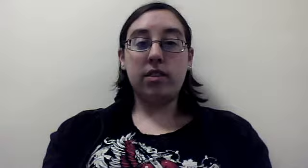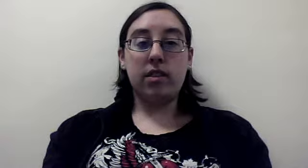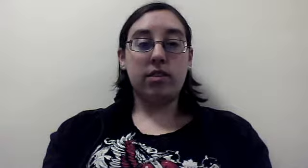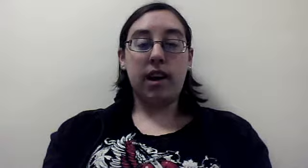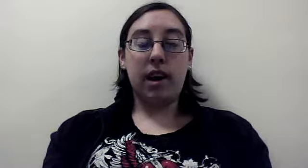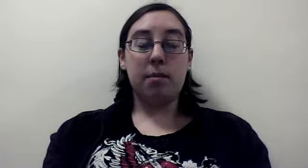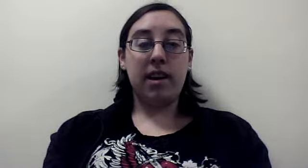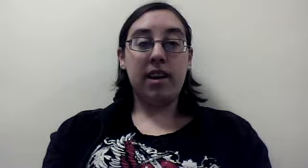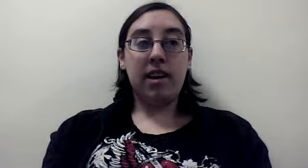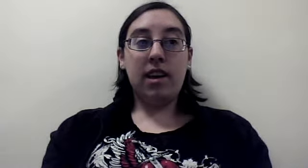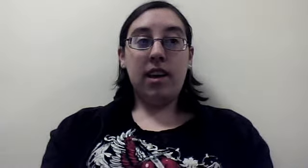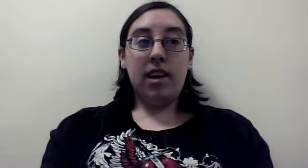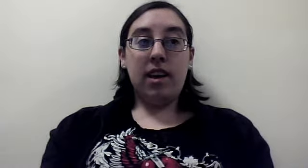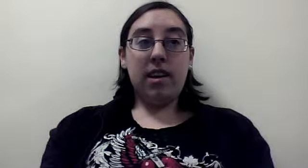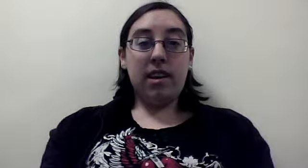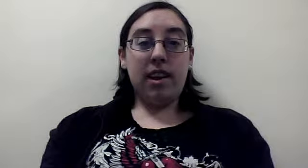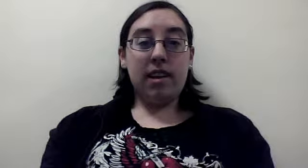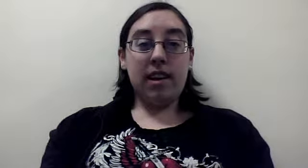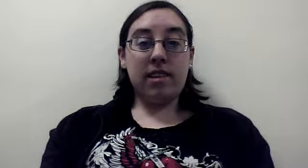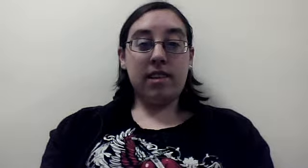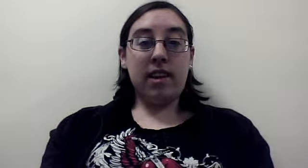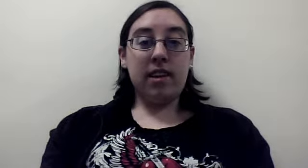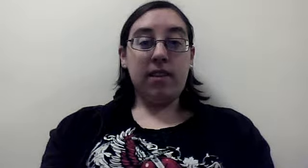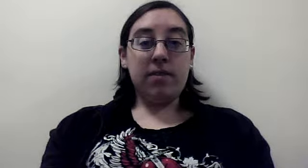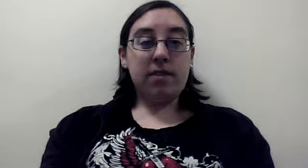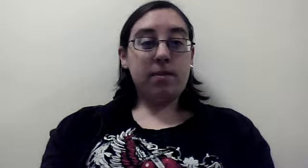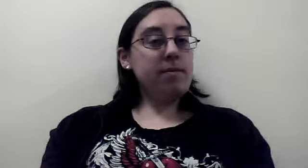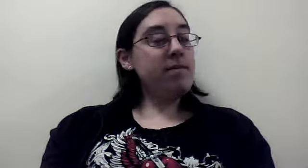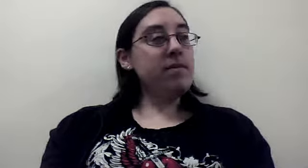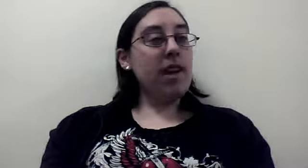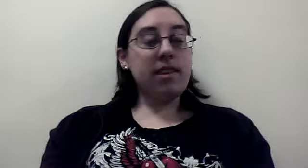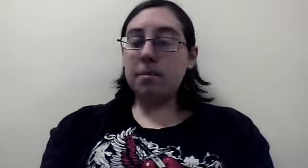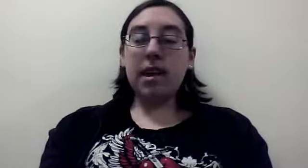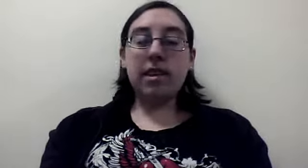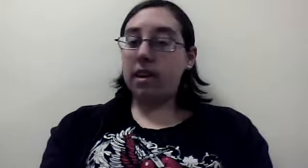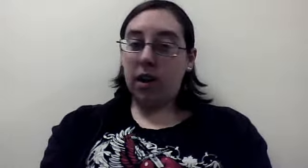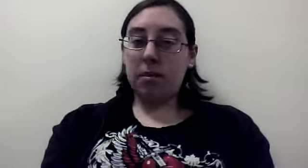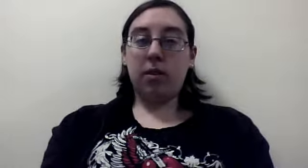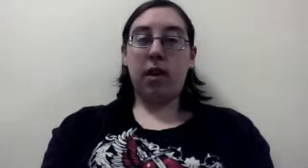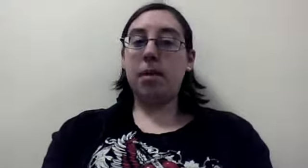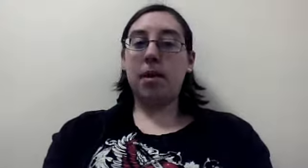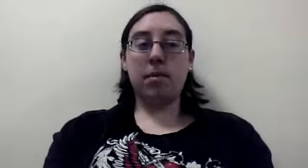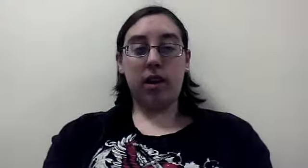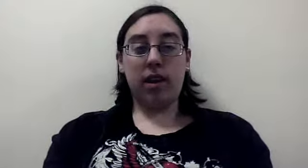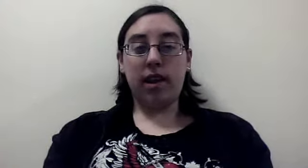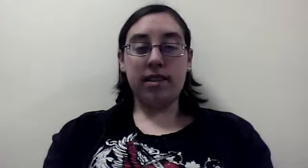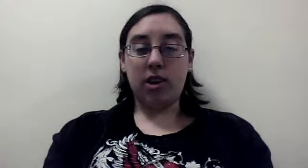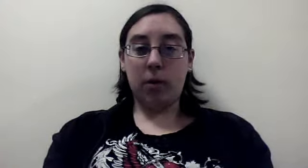research it yet, but it's still something that not a lot of people realize is going